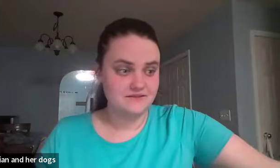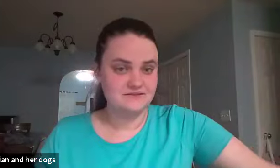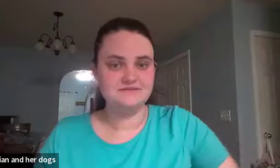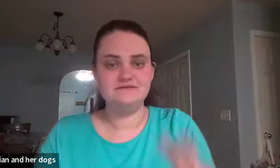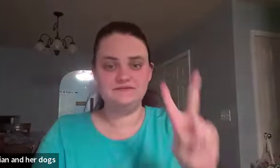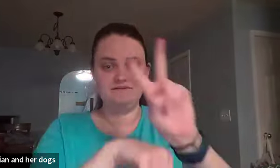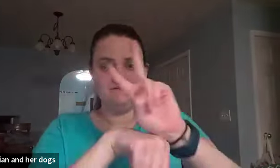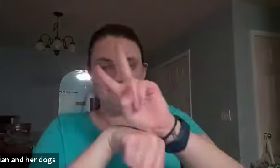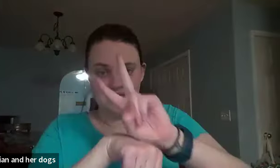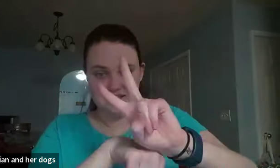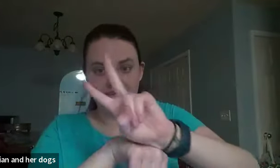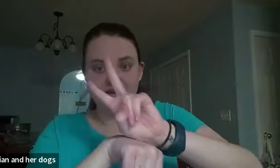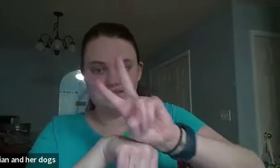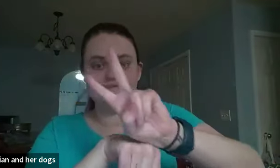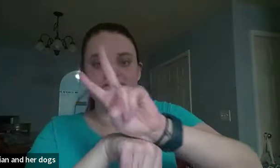vanilla, vanilla,